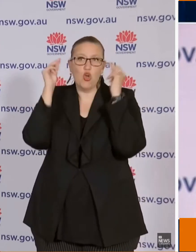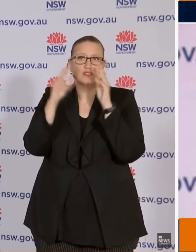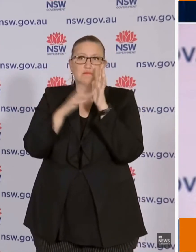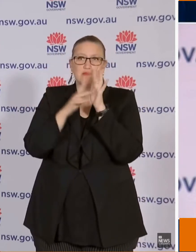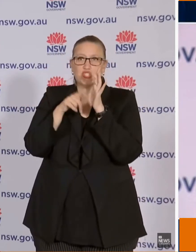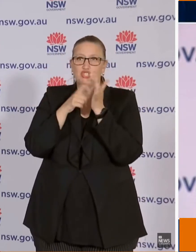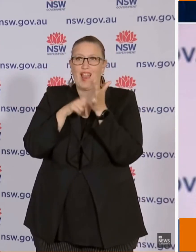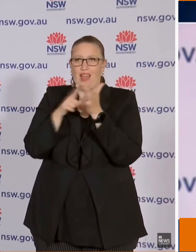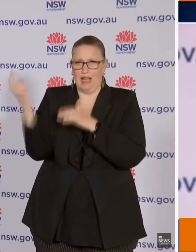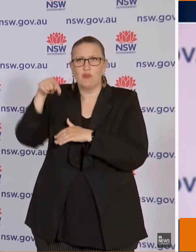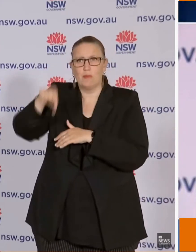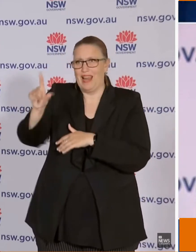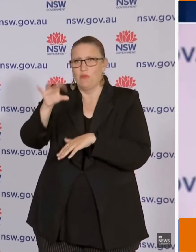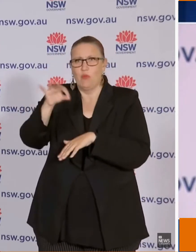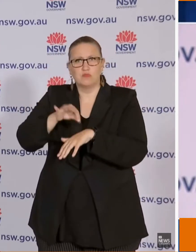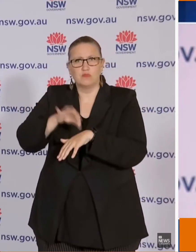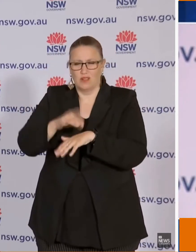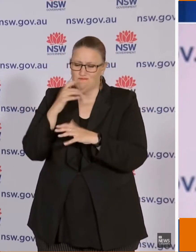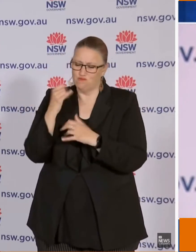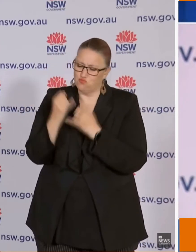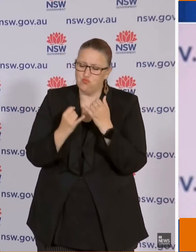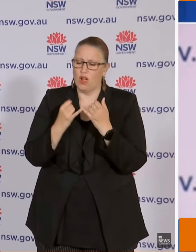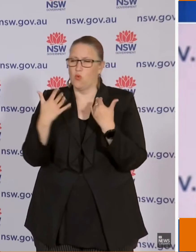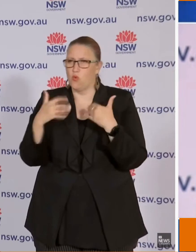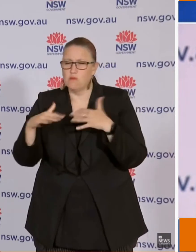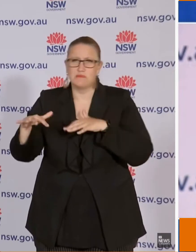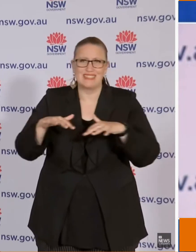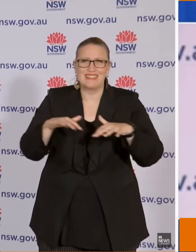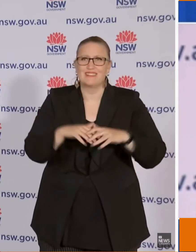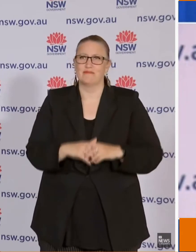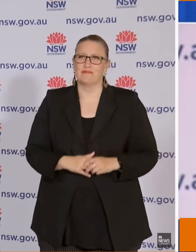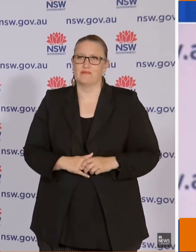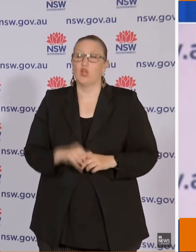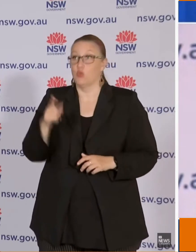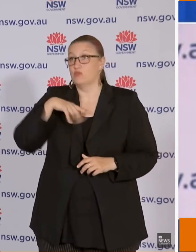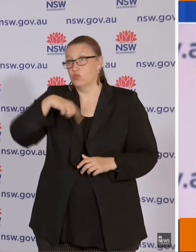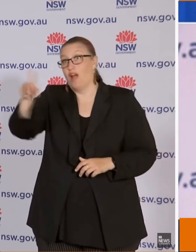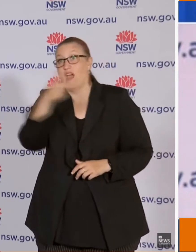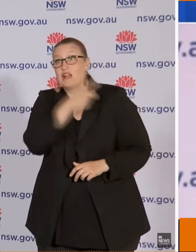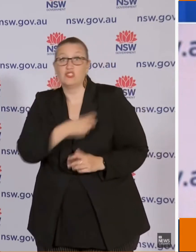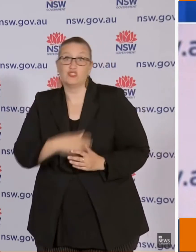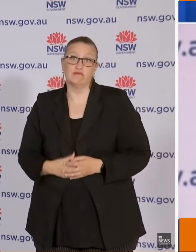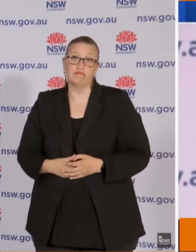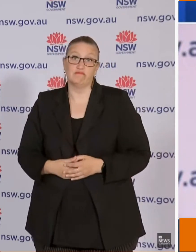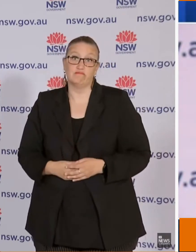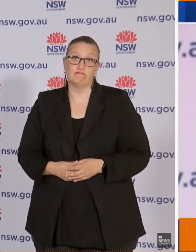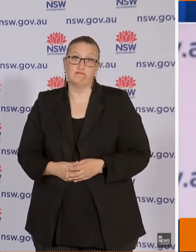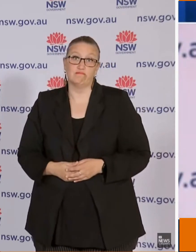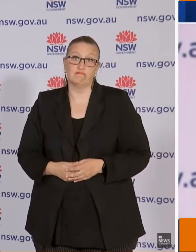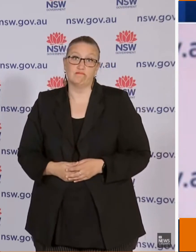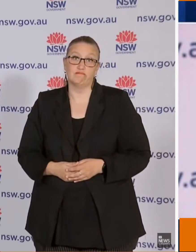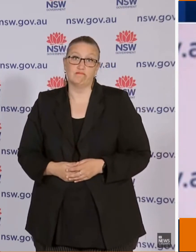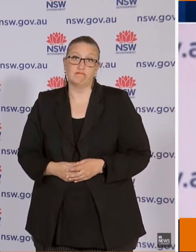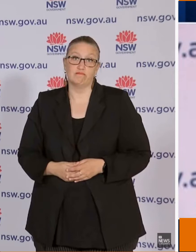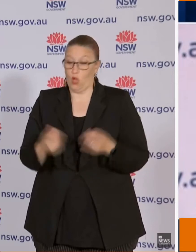best way to get through those challenges is get vaccinated. But I also want all of us to keep things into perspective. The lockdown,